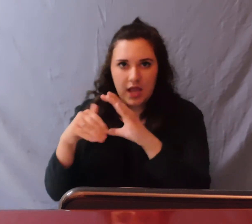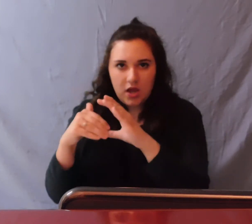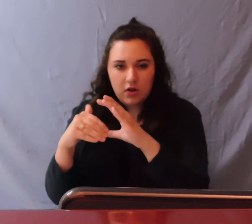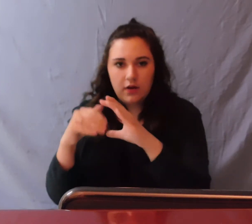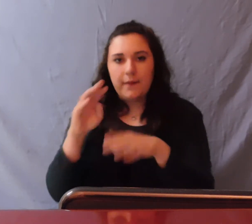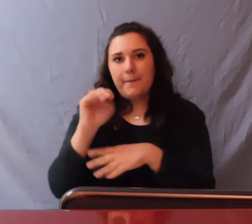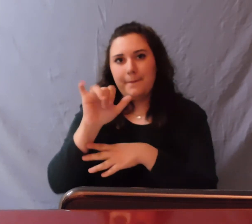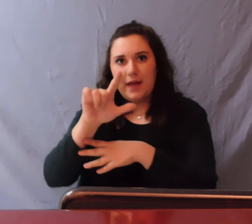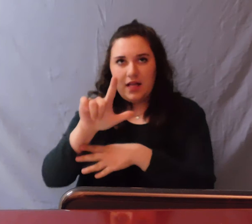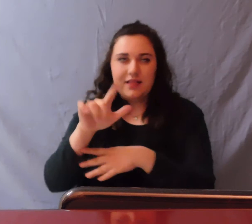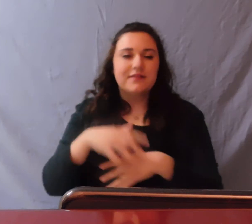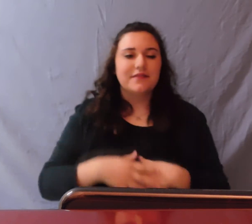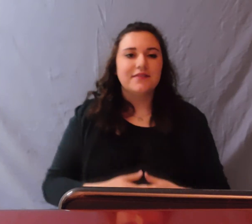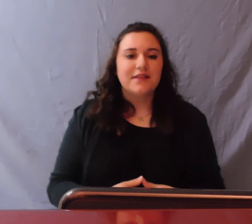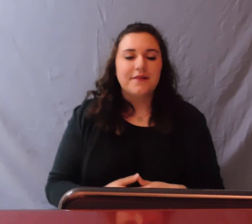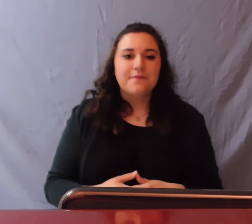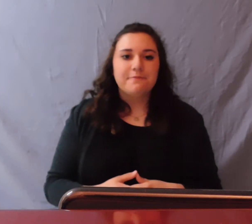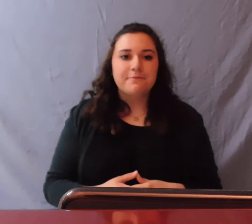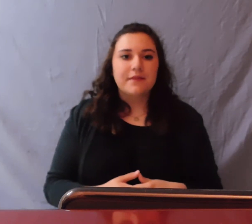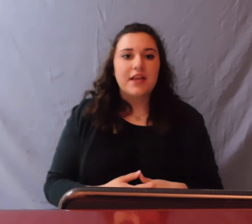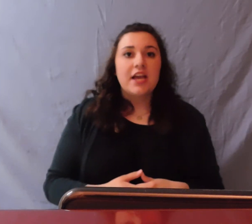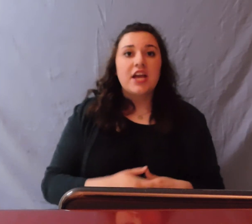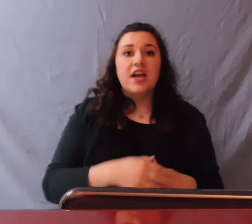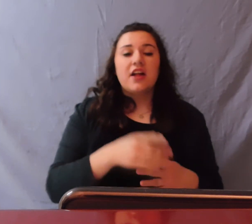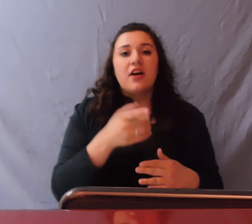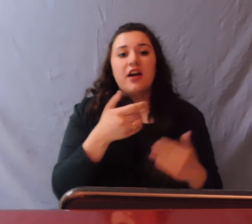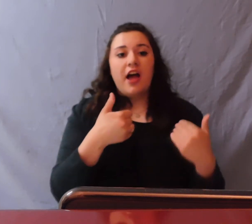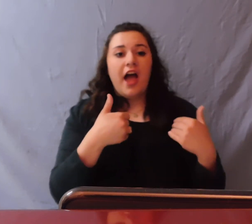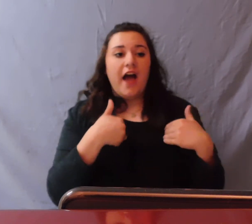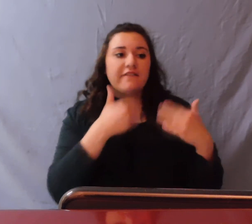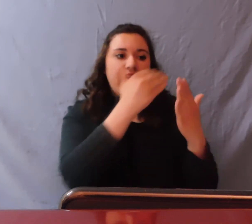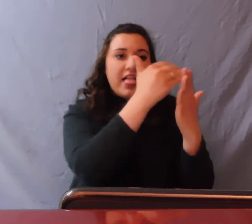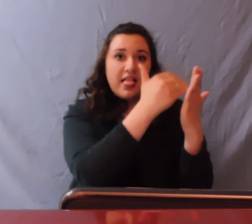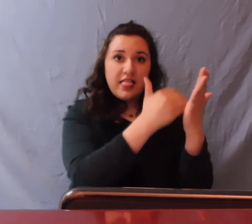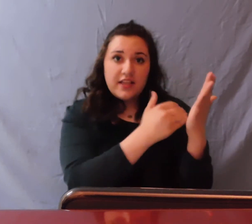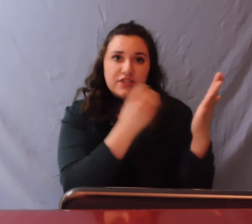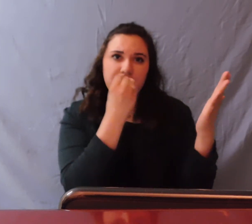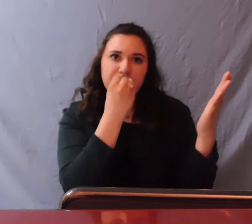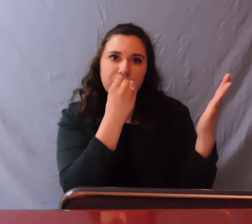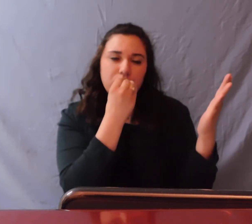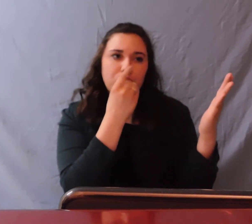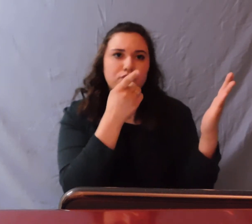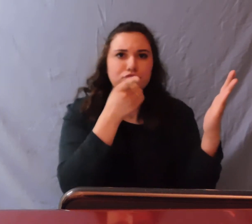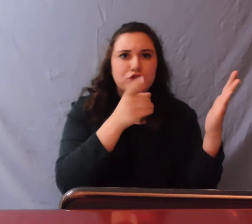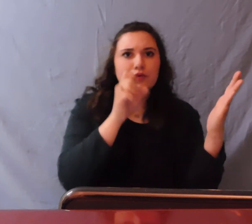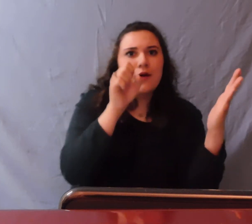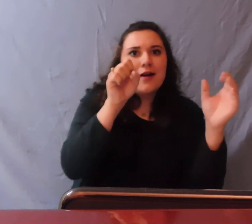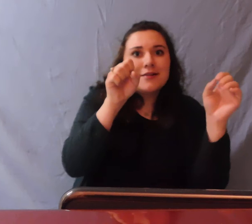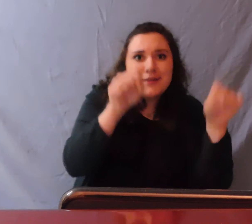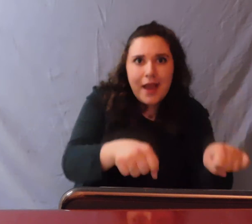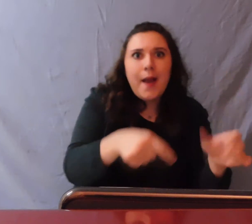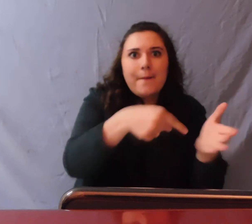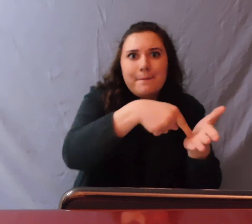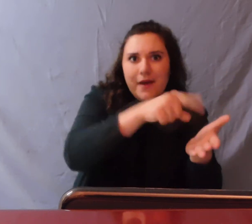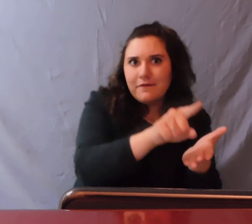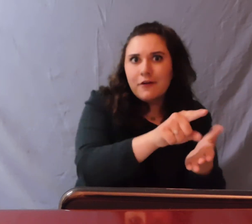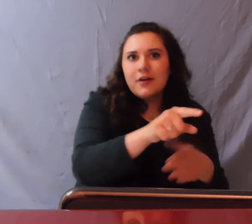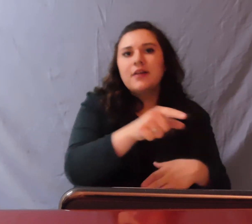the foods that you're able to purchase. Items like diapers typically are not included in